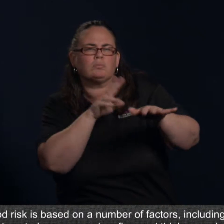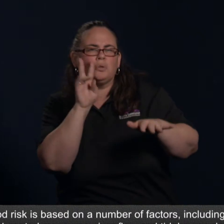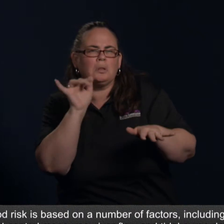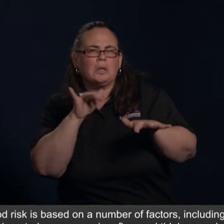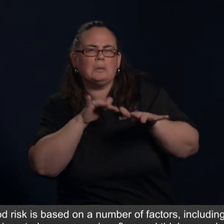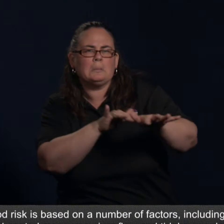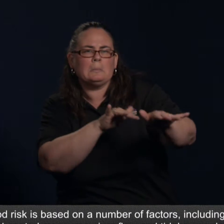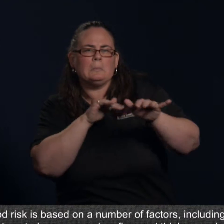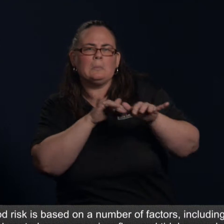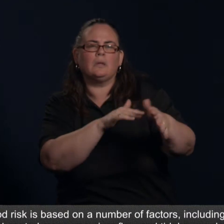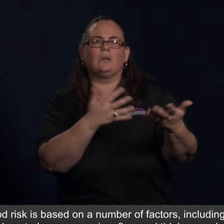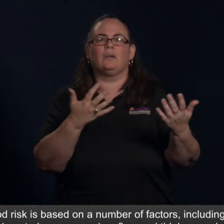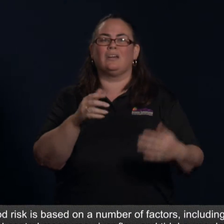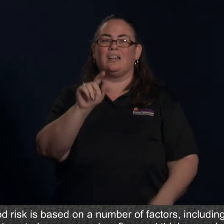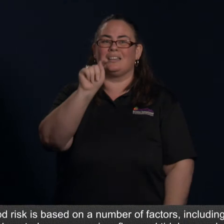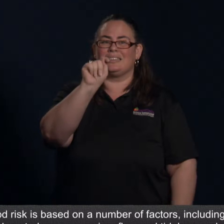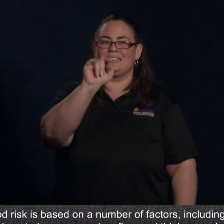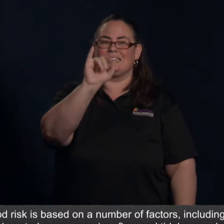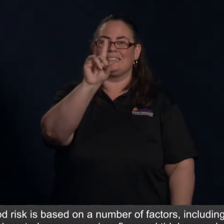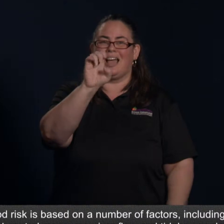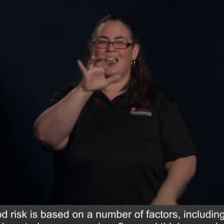river flow,